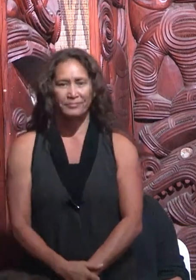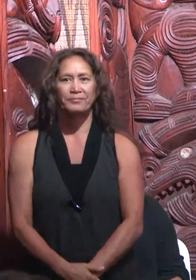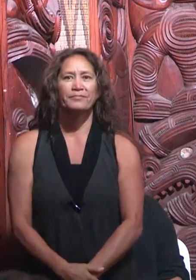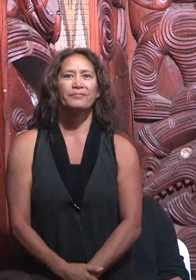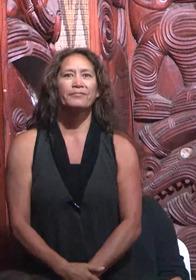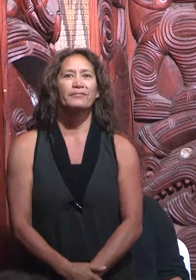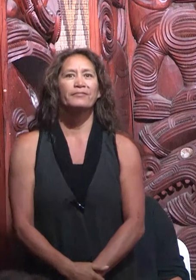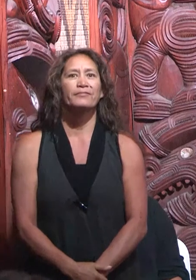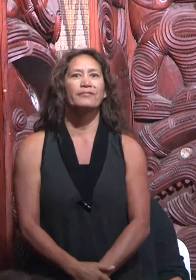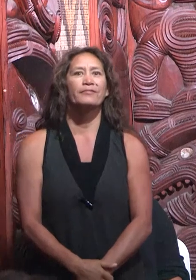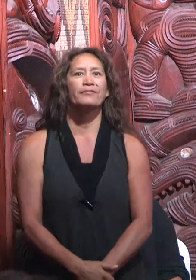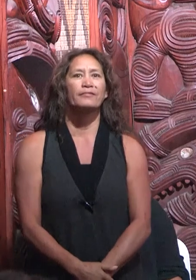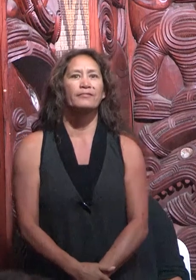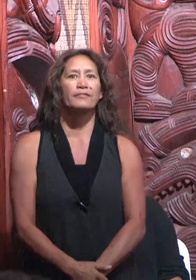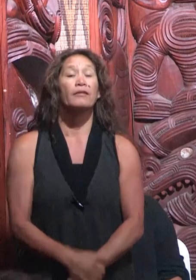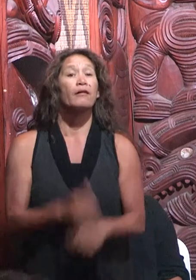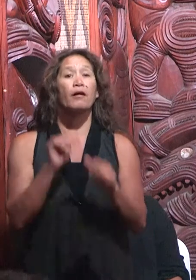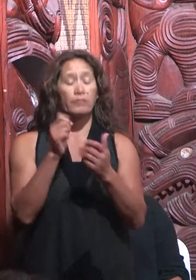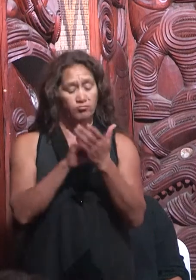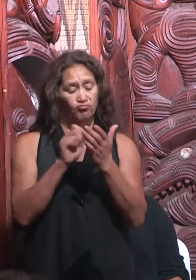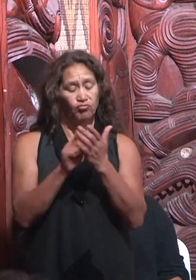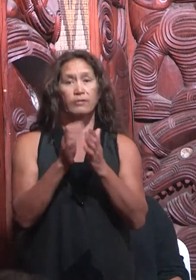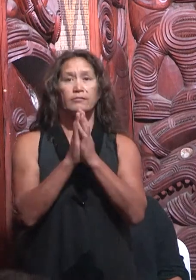Nā ku tēnei karakia I tito.